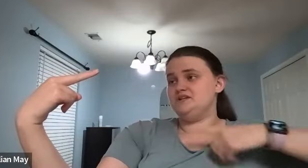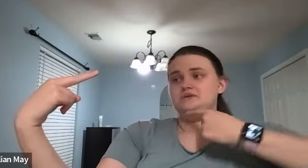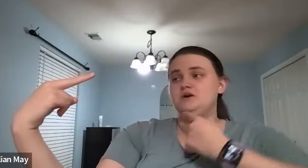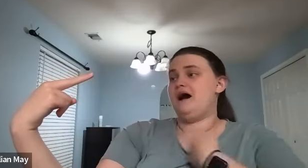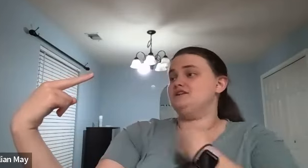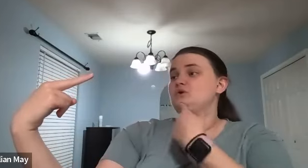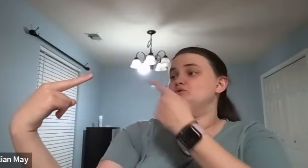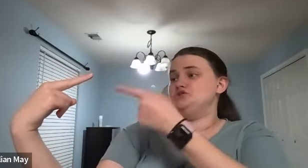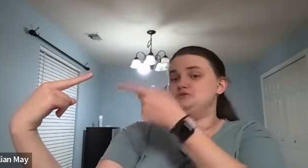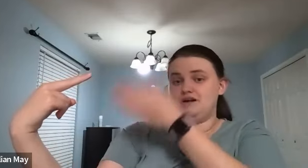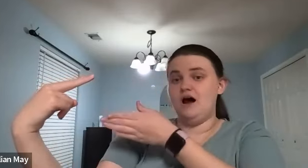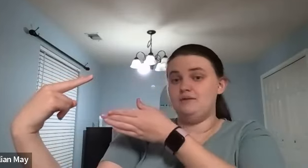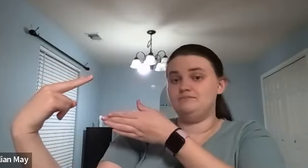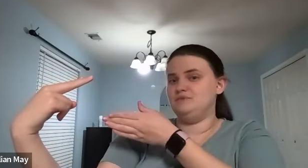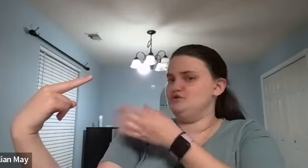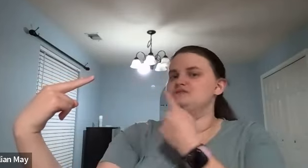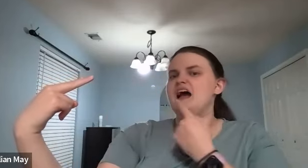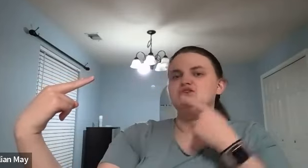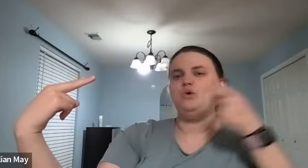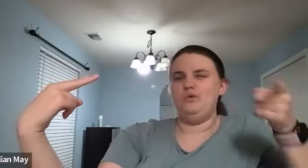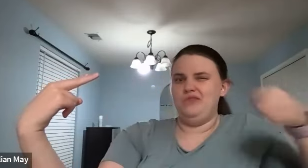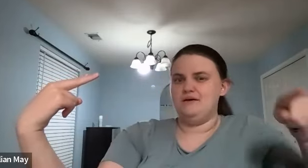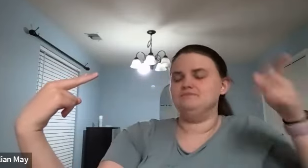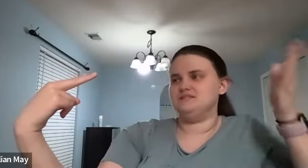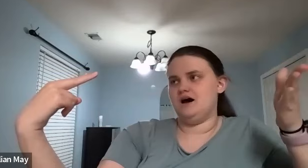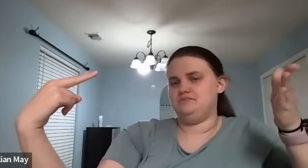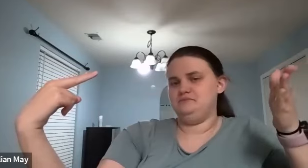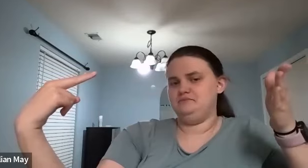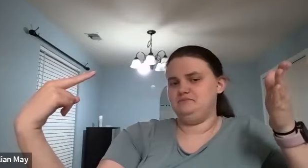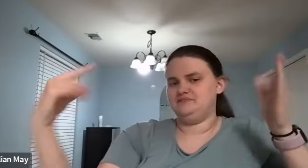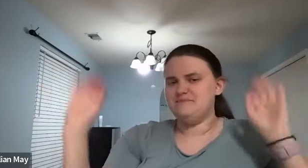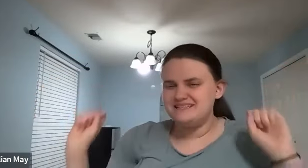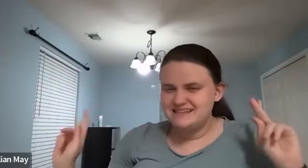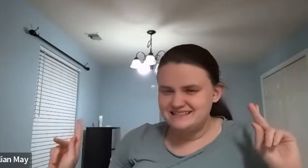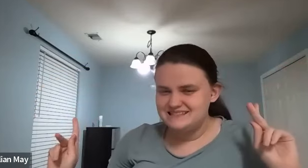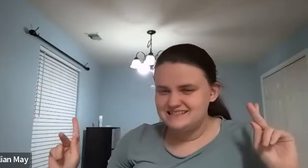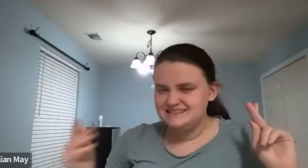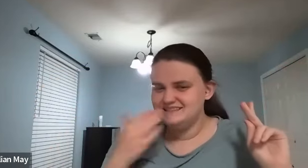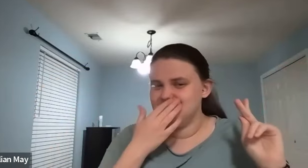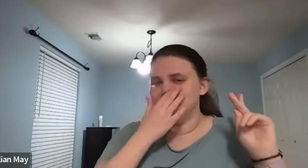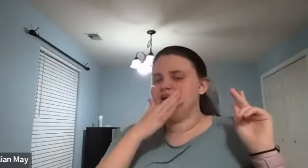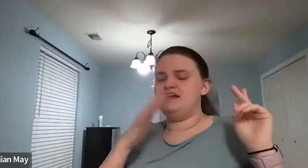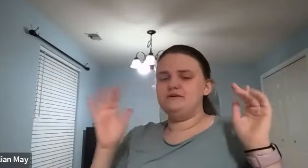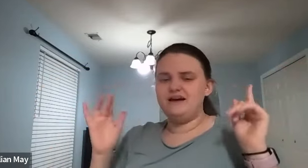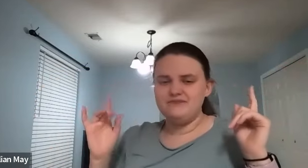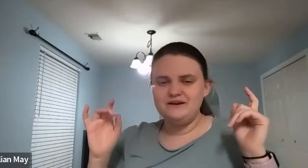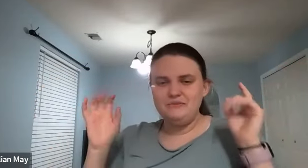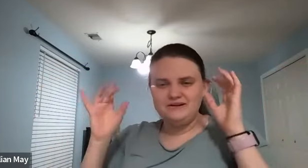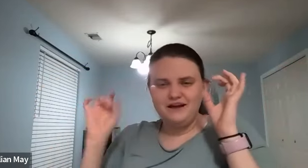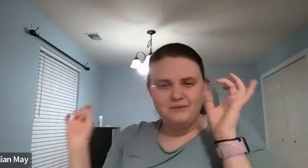want to go, I told you stop. No, you would say, I told them stop. Does that make sense? I know it got very weird and